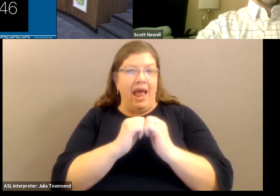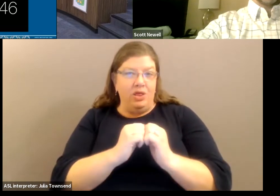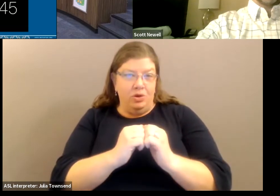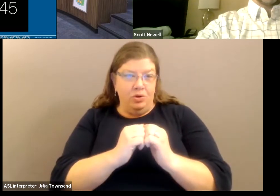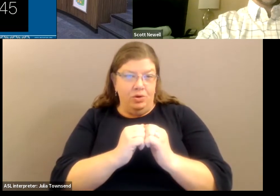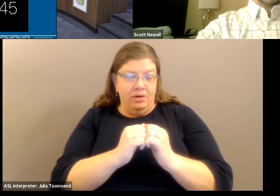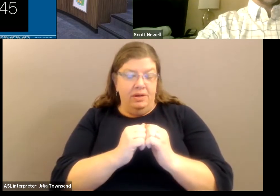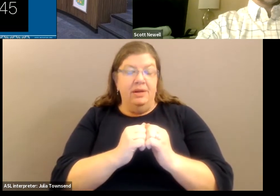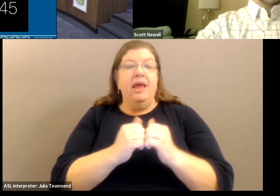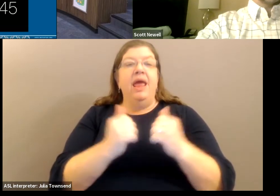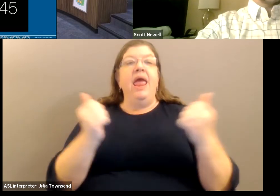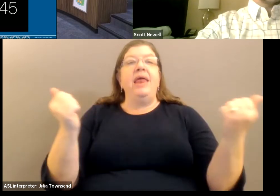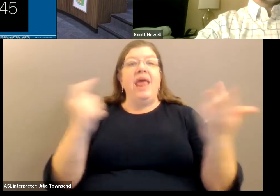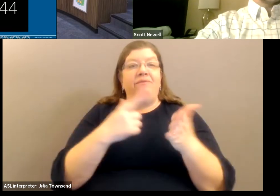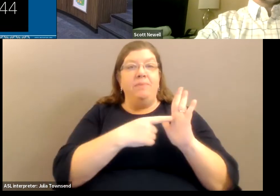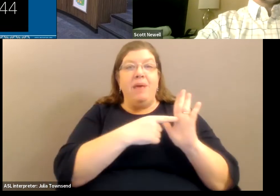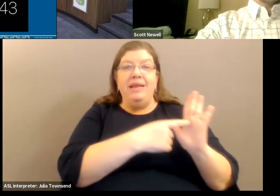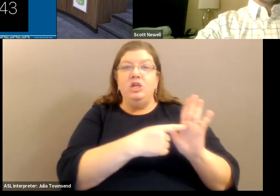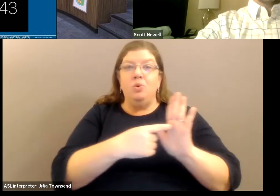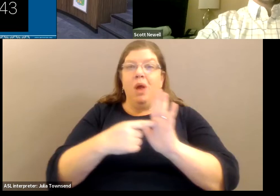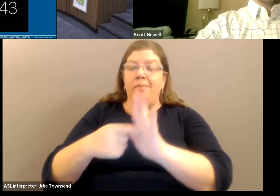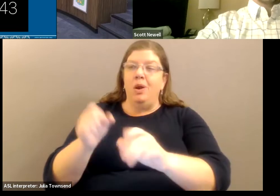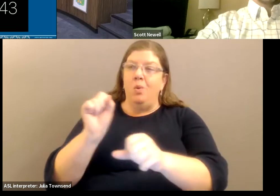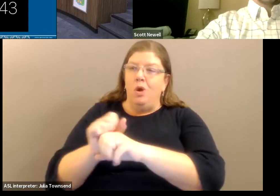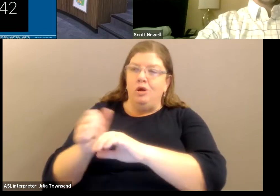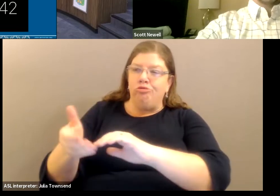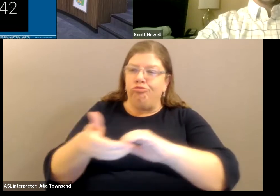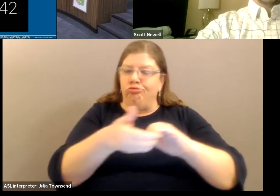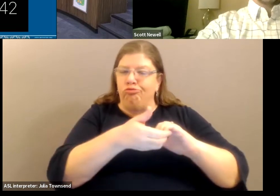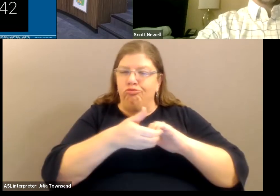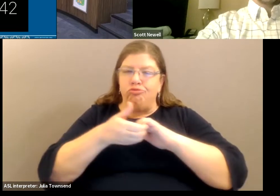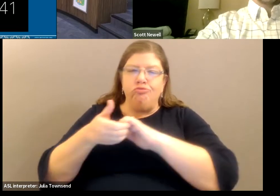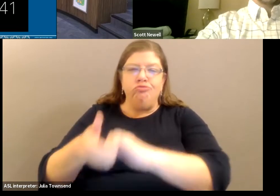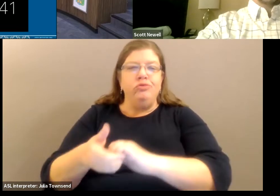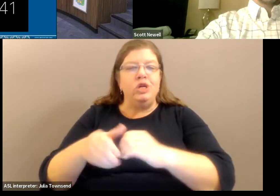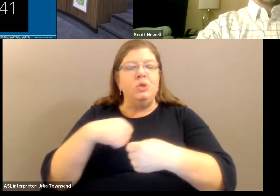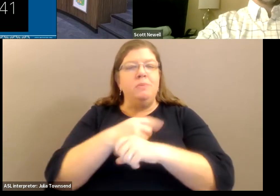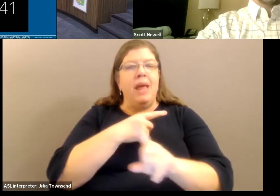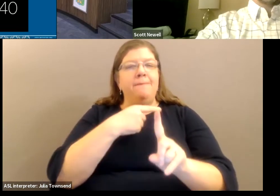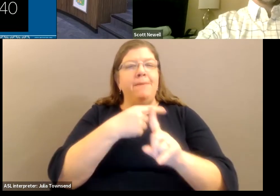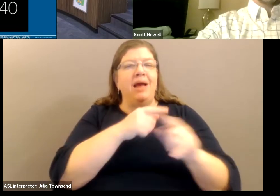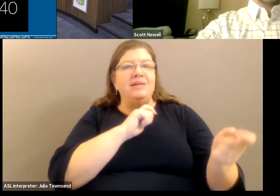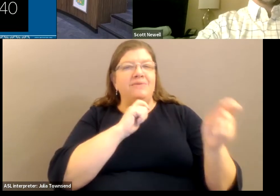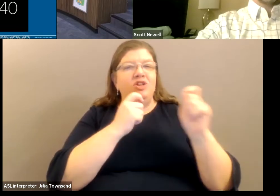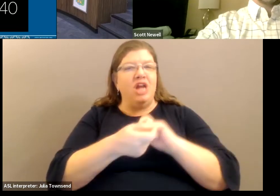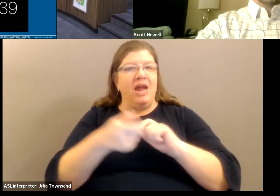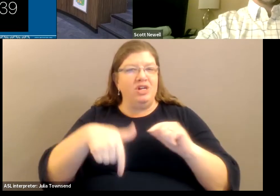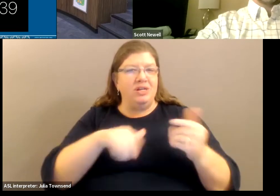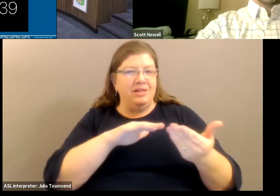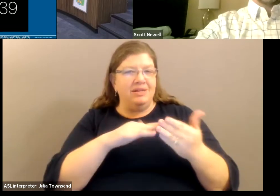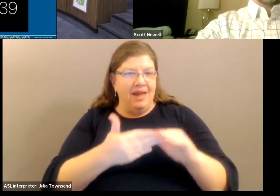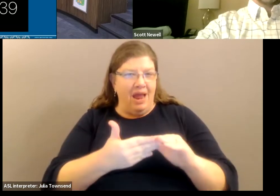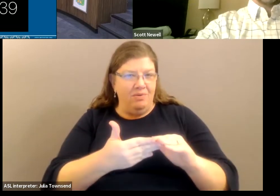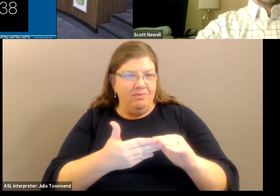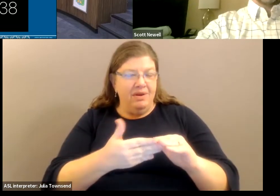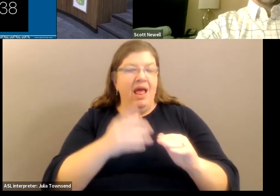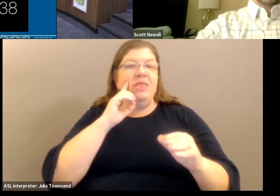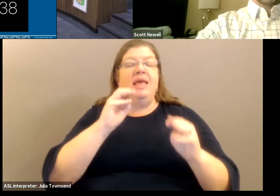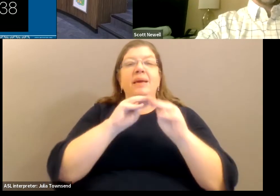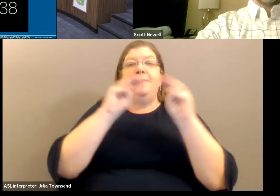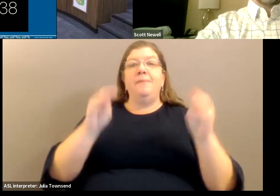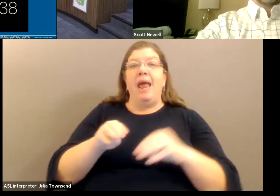and everybody's represented and we can work together to make some really positive changes in this town. I think Map